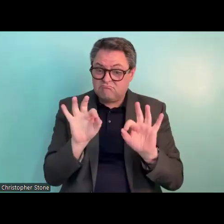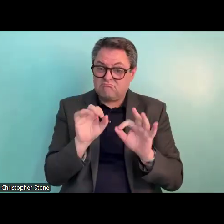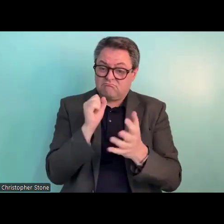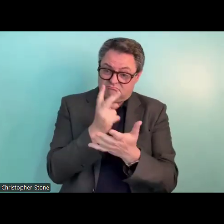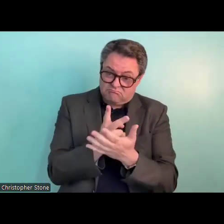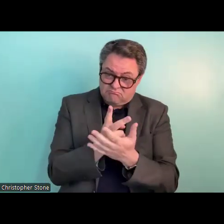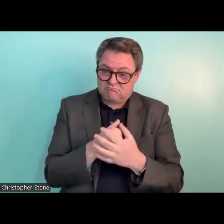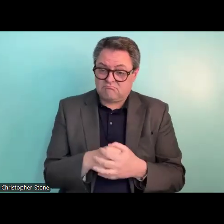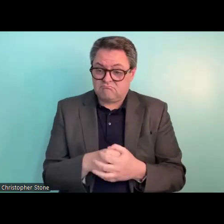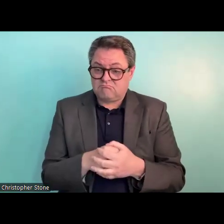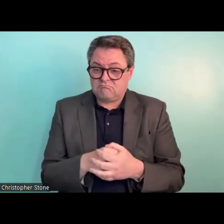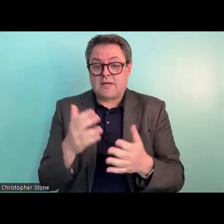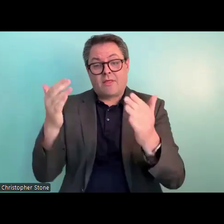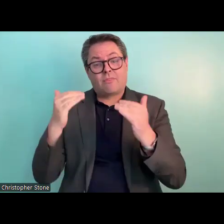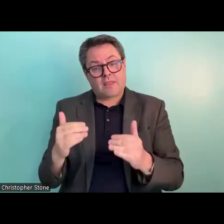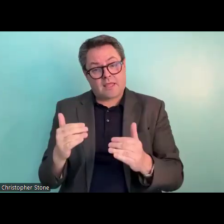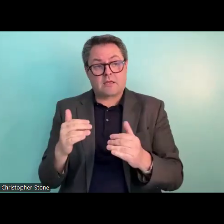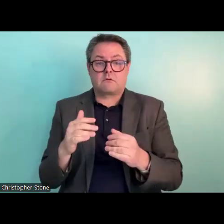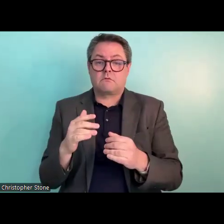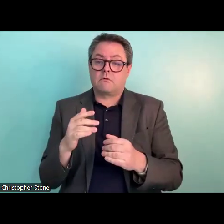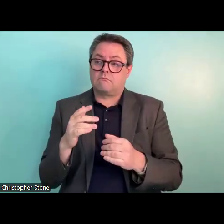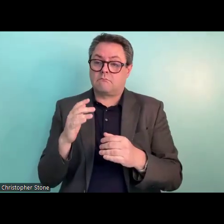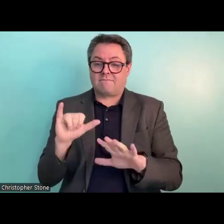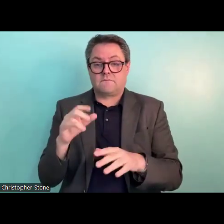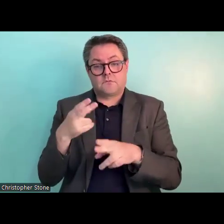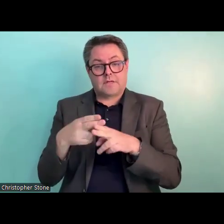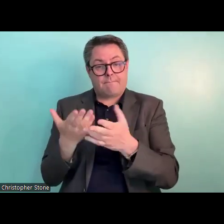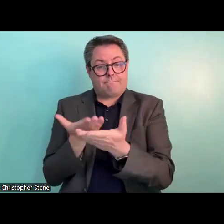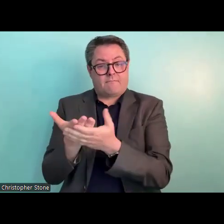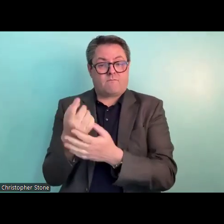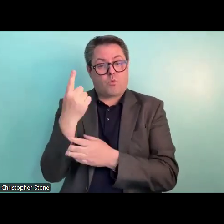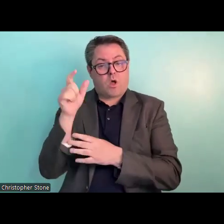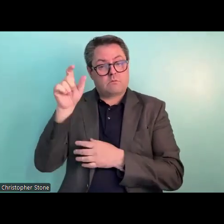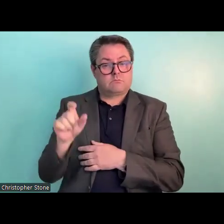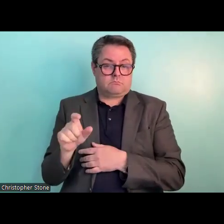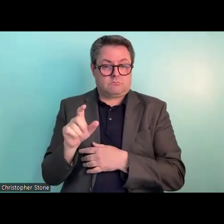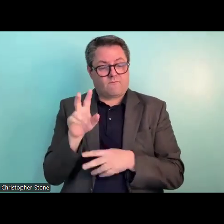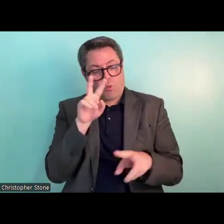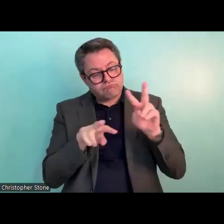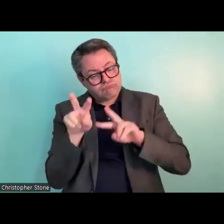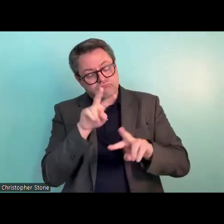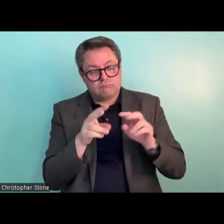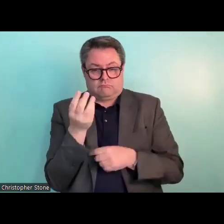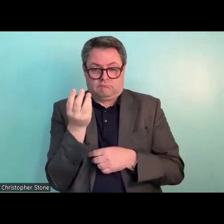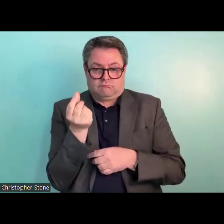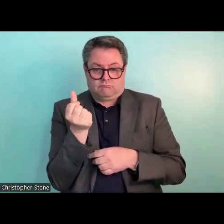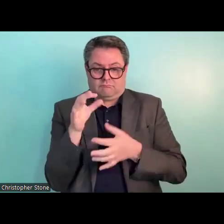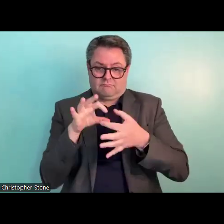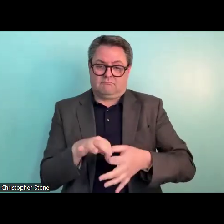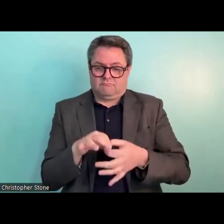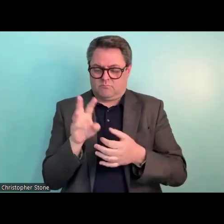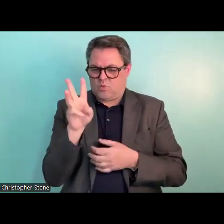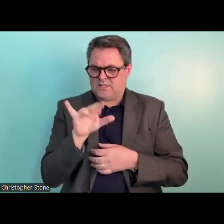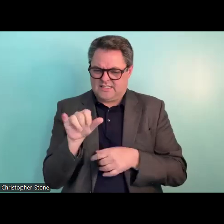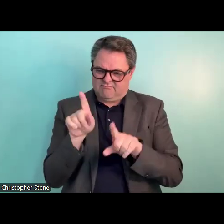will be followed. We'll ask that you're happy to ratify the budget forecast for this year. Then we will have to